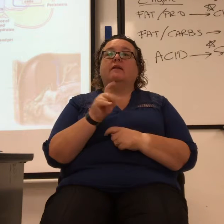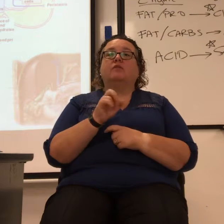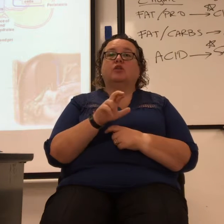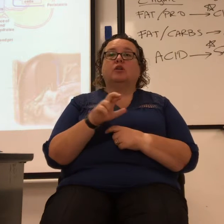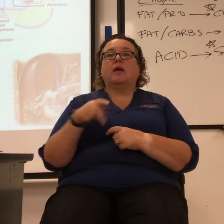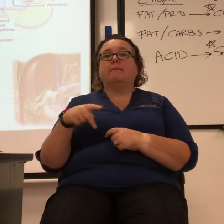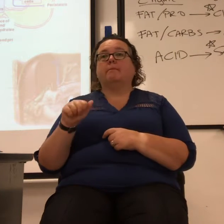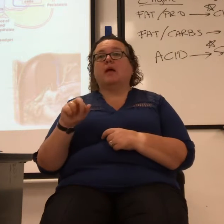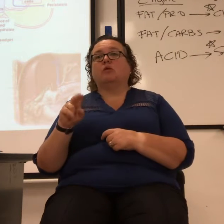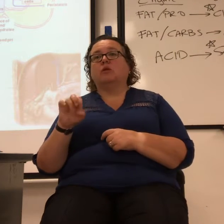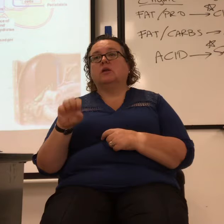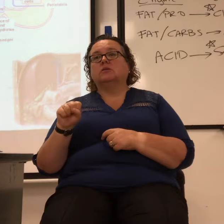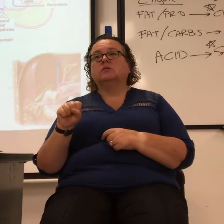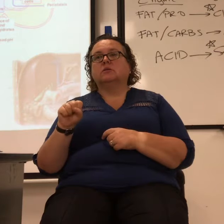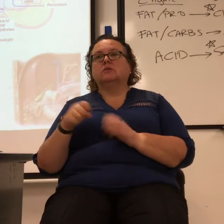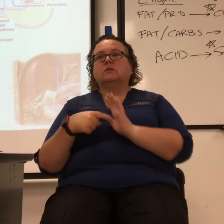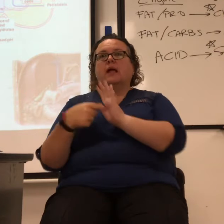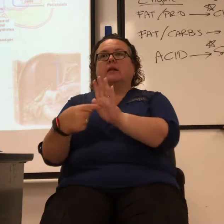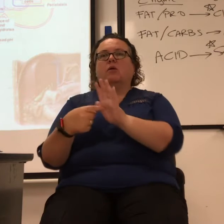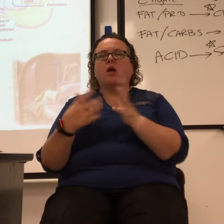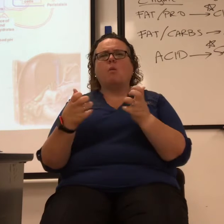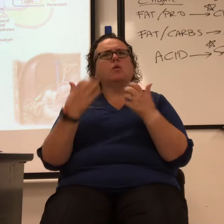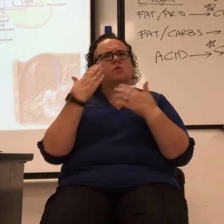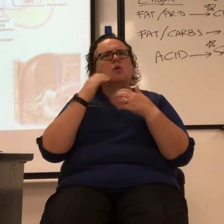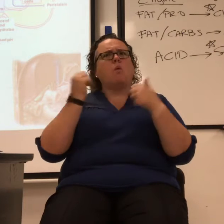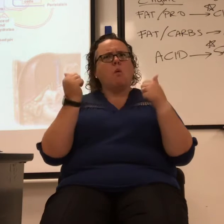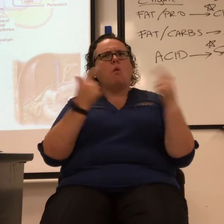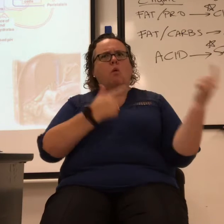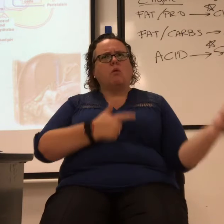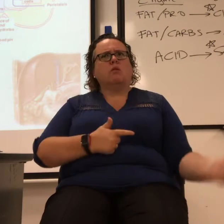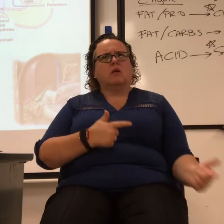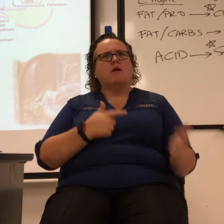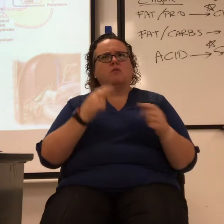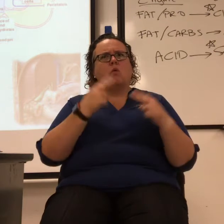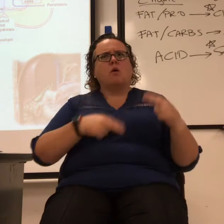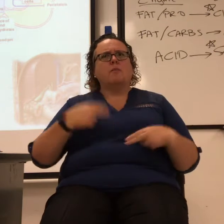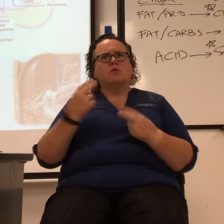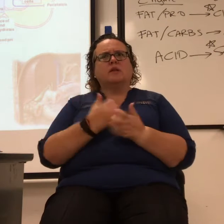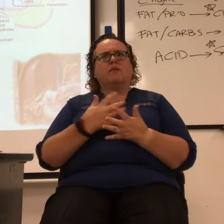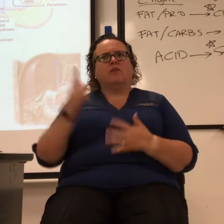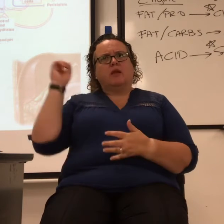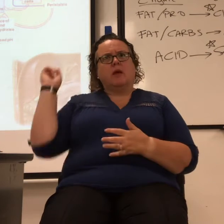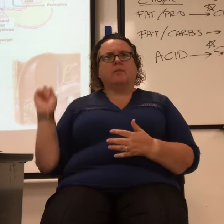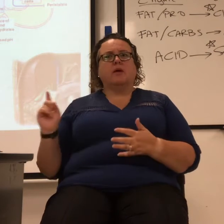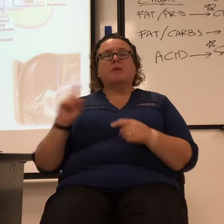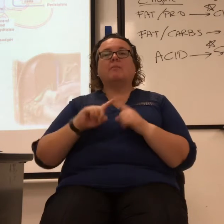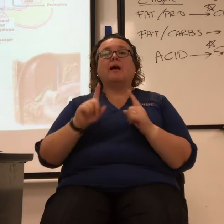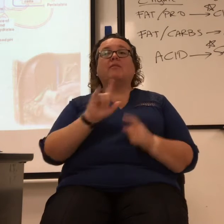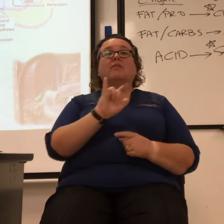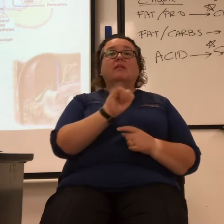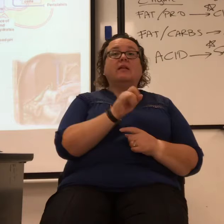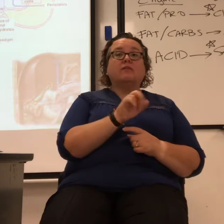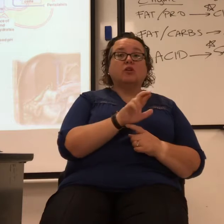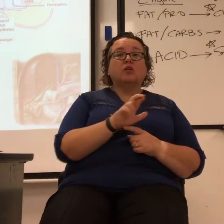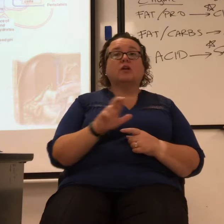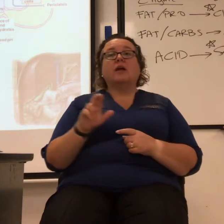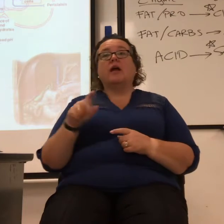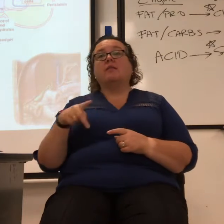out. Okay, I want you to know all of these hormones and everything that's up there. But the liver and the pancreas, those are the key